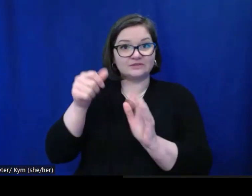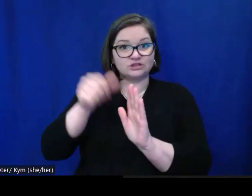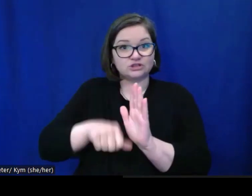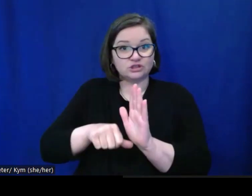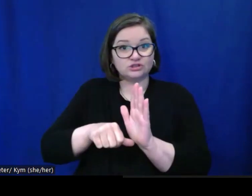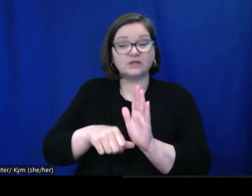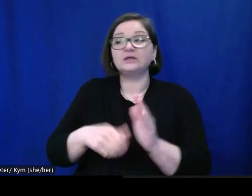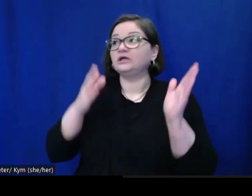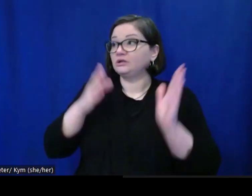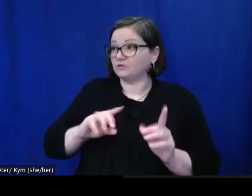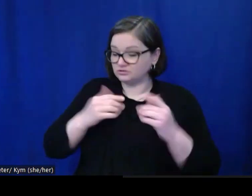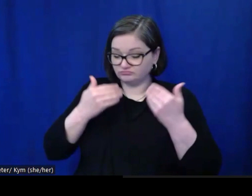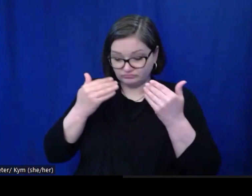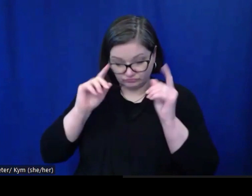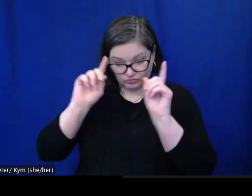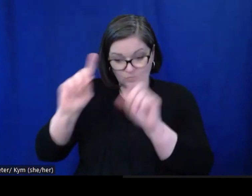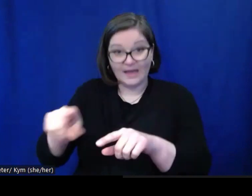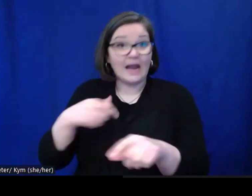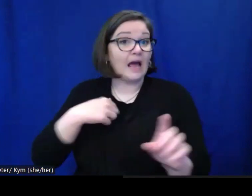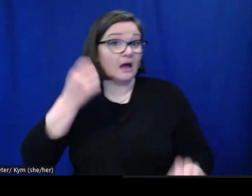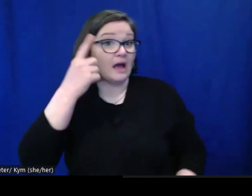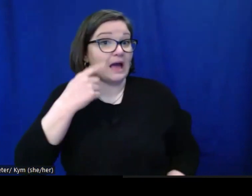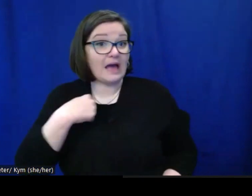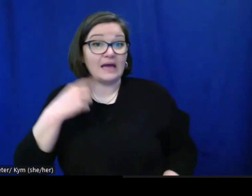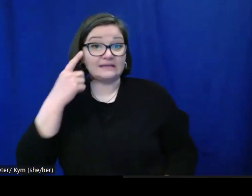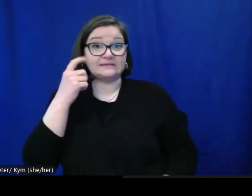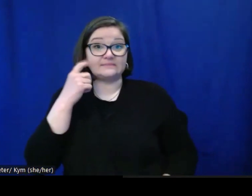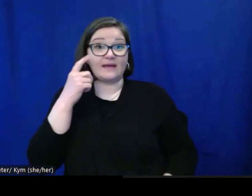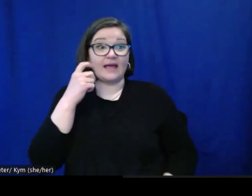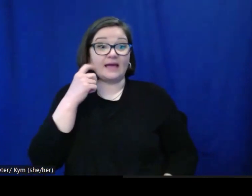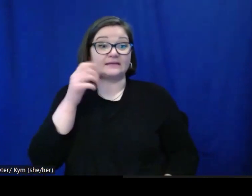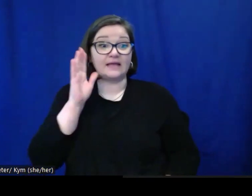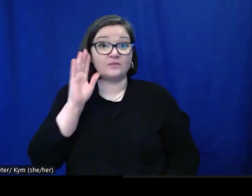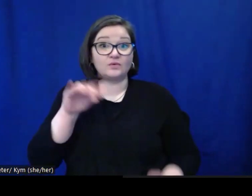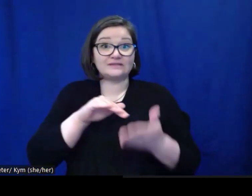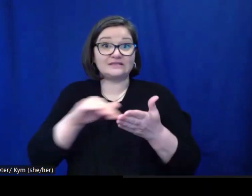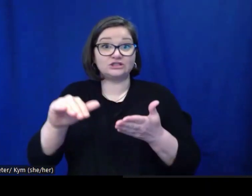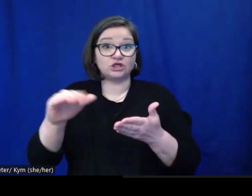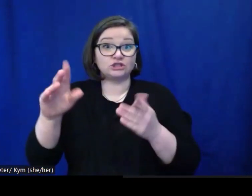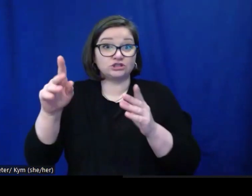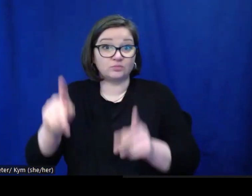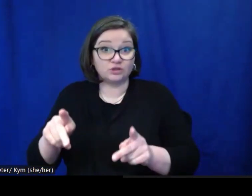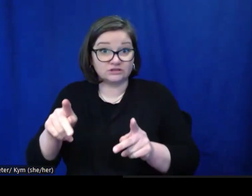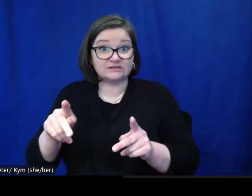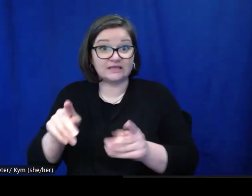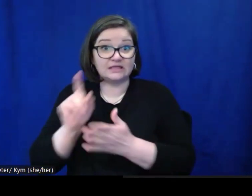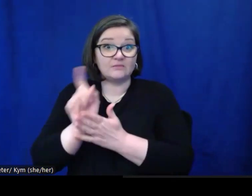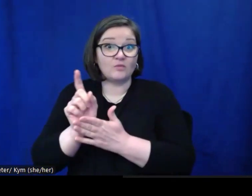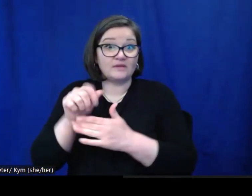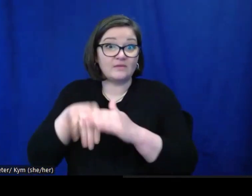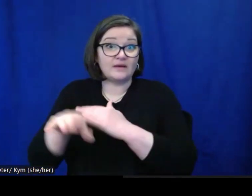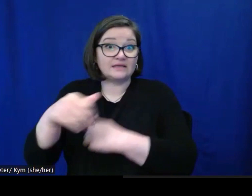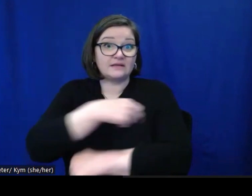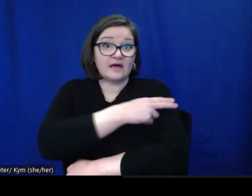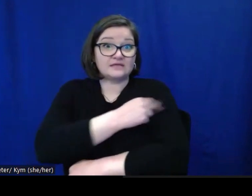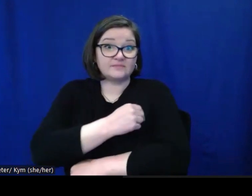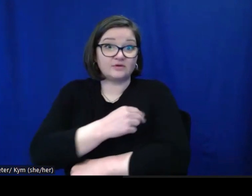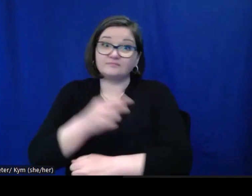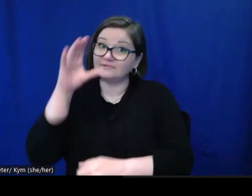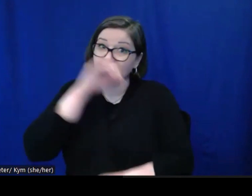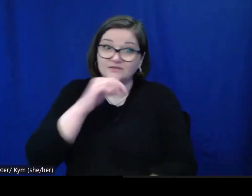Person went to the, and I suspected that they were going to discharge this person once they went to the hospital. Guess